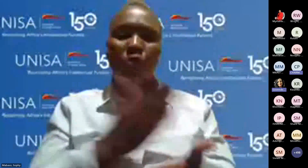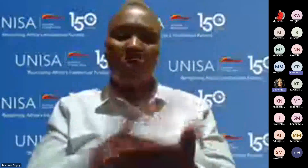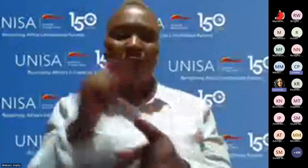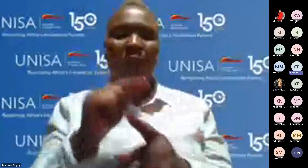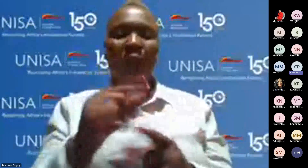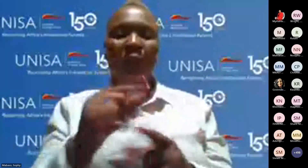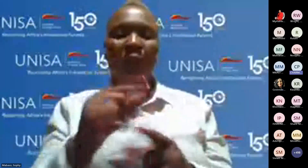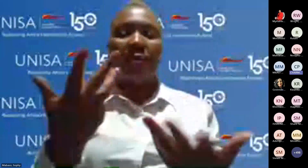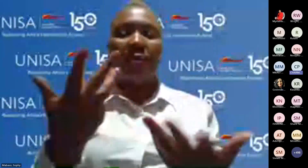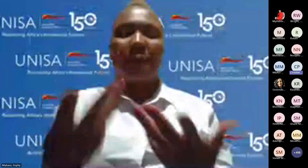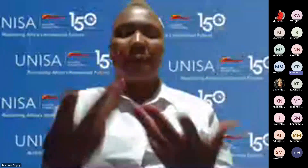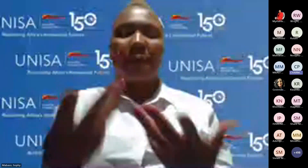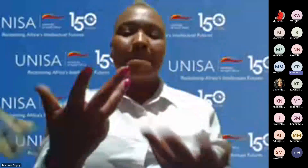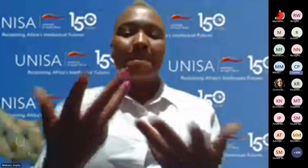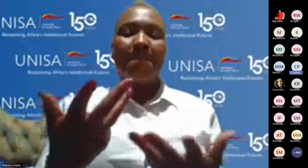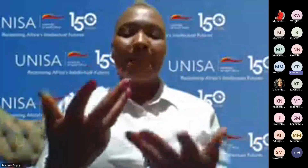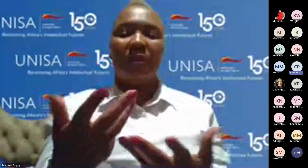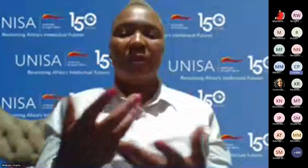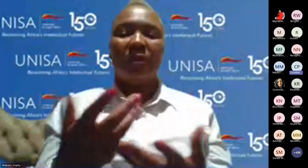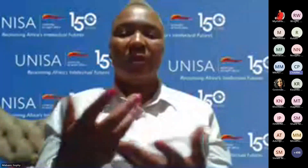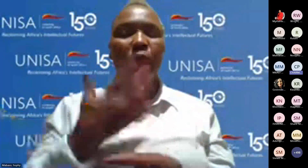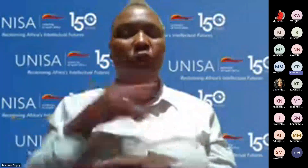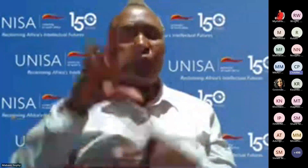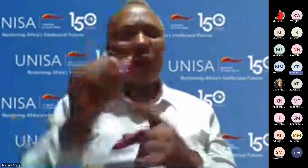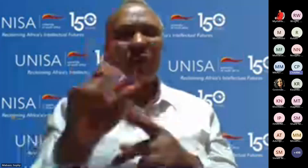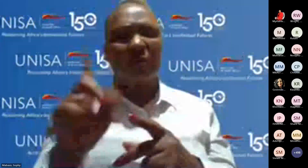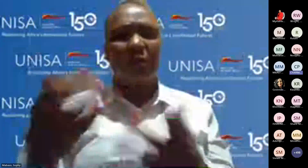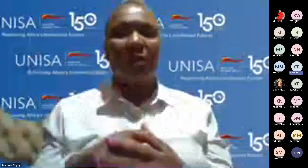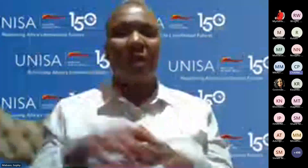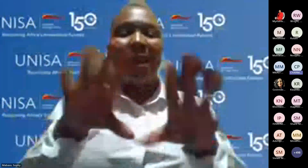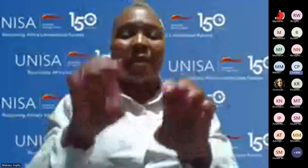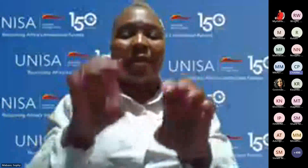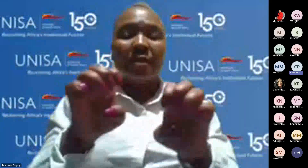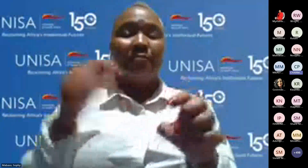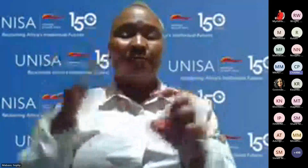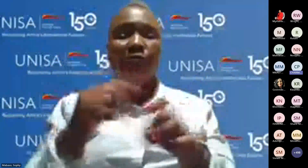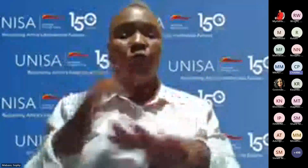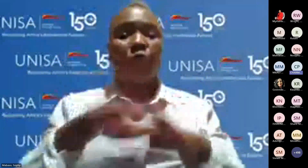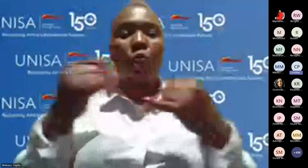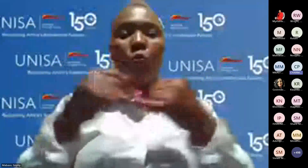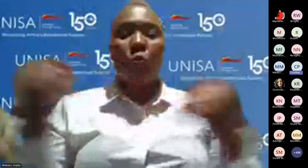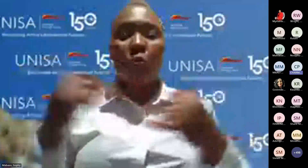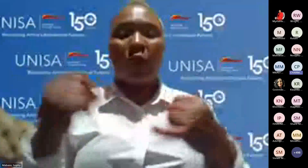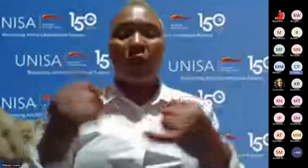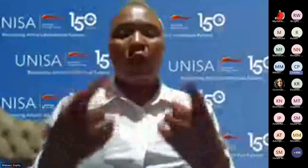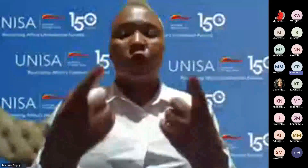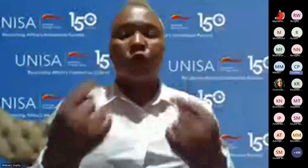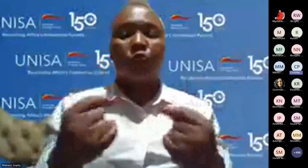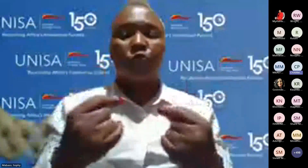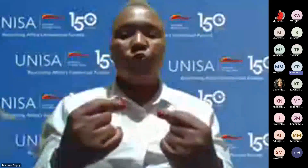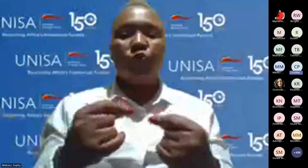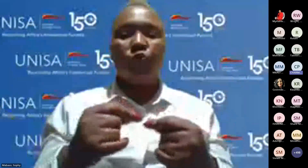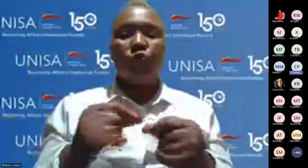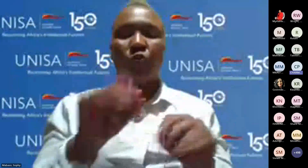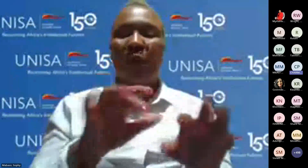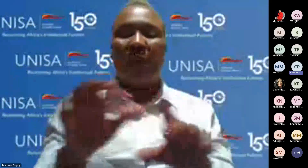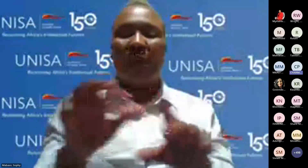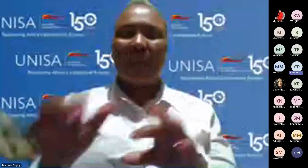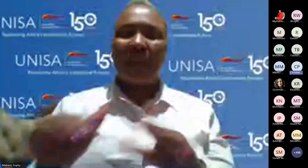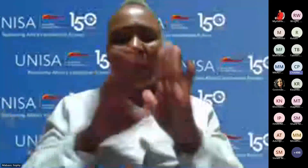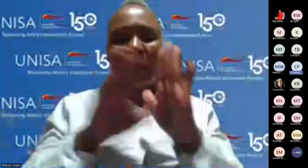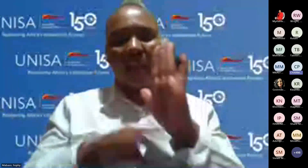I wanted to find out the exams. It's online. Do we type under every question, or are